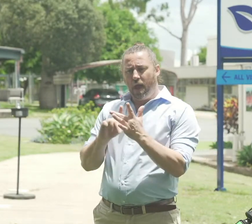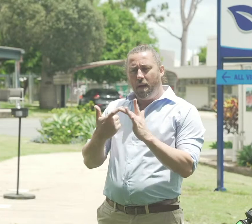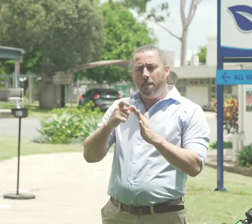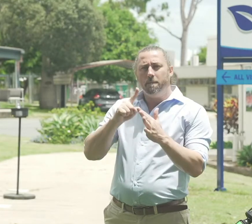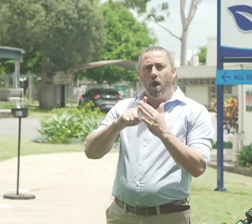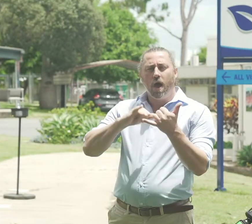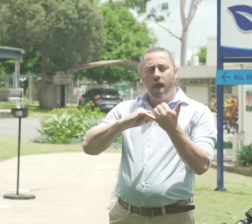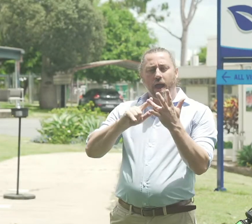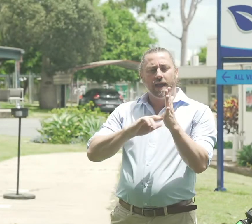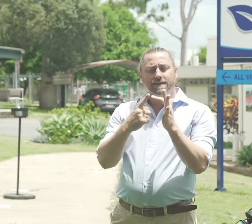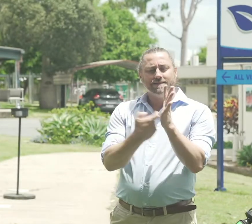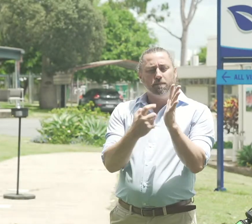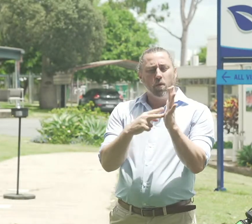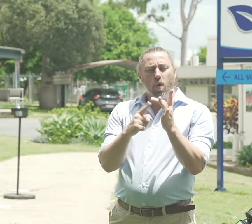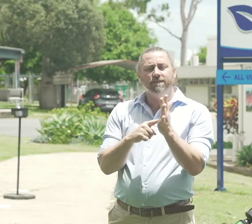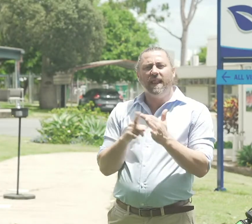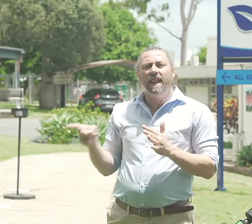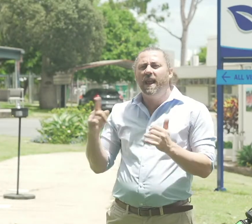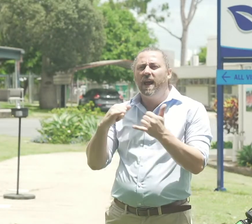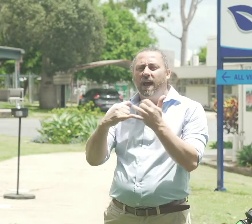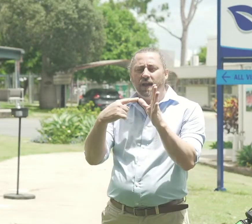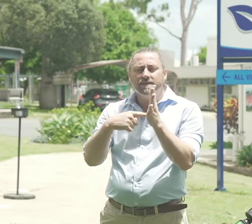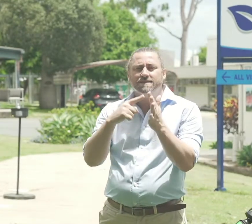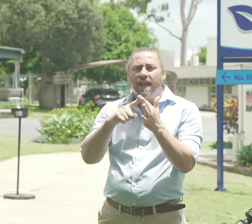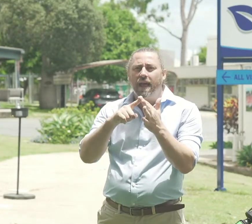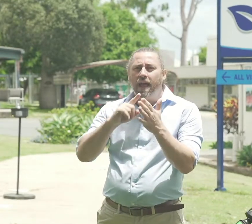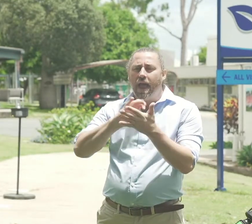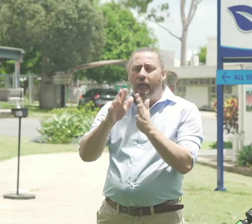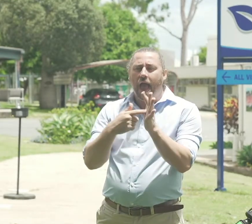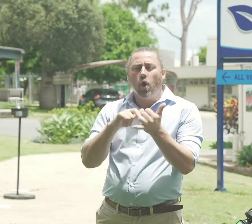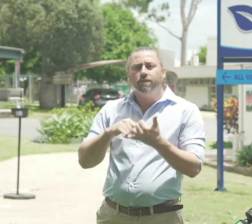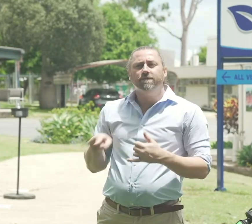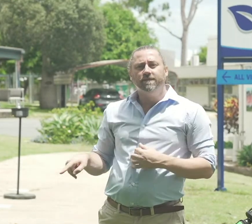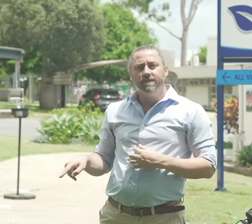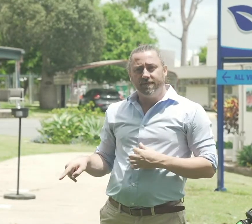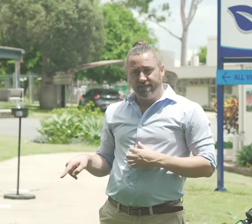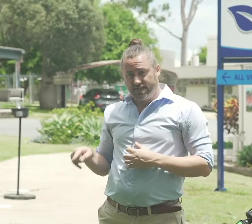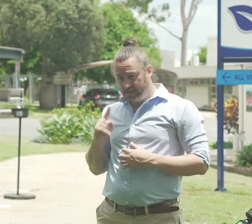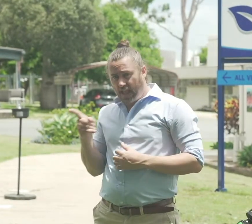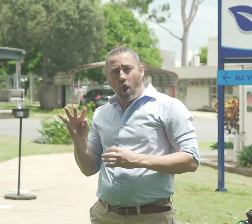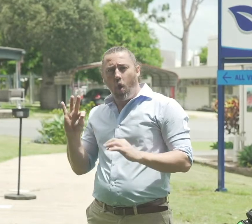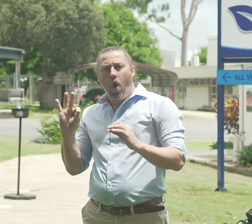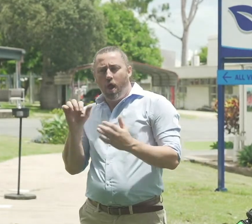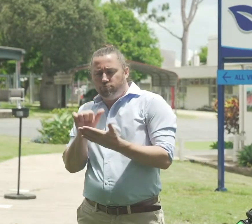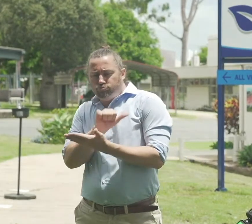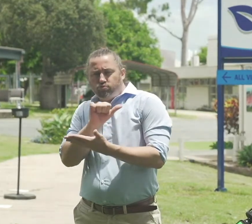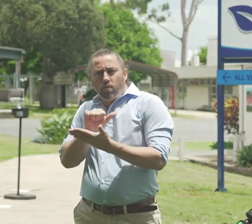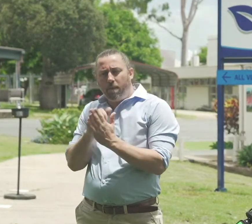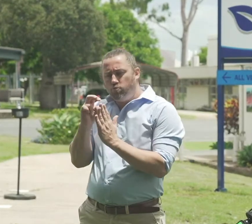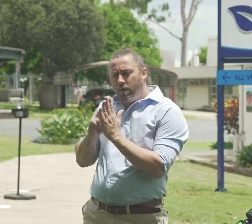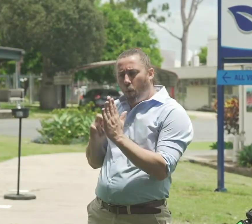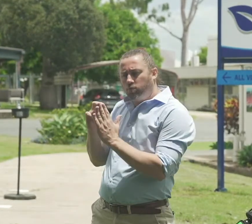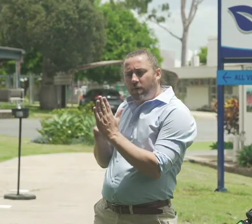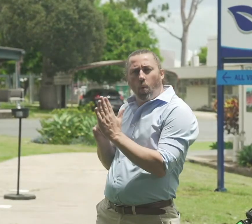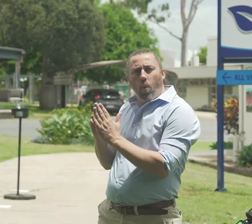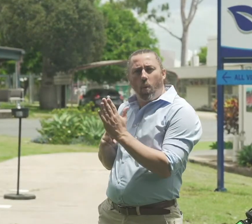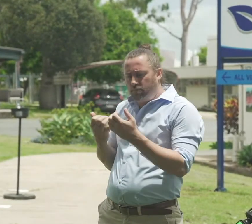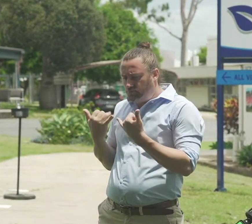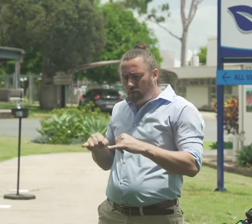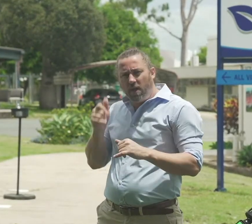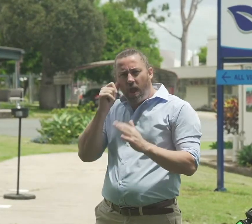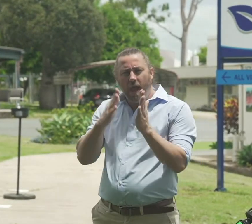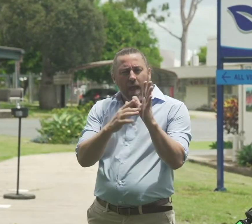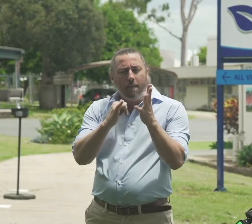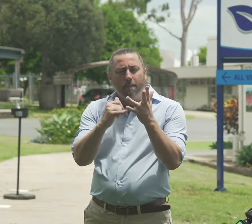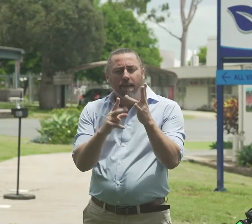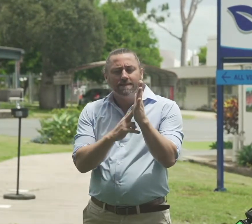proper record keeping by the government contributed to Mason Lee's death. Why won't you commission a wider review into integrity? Well, you might have